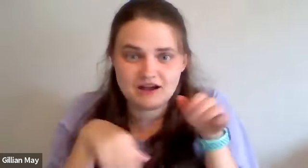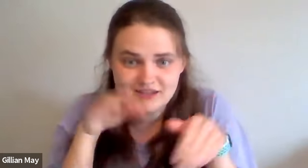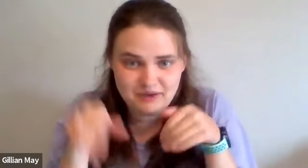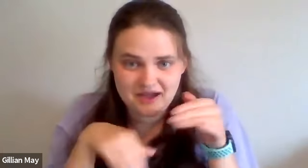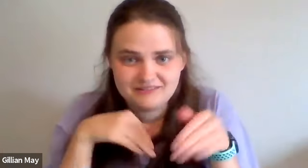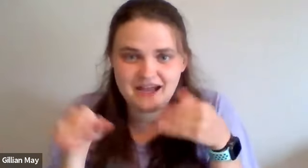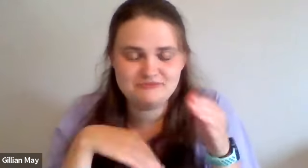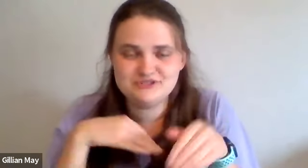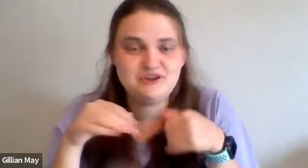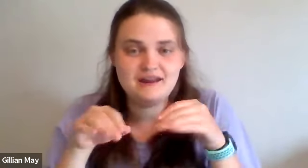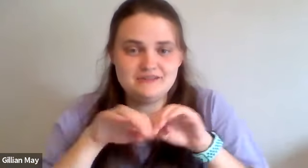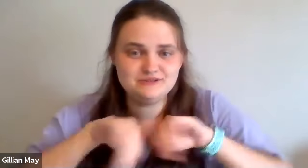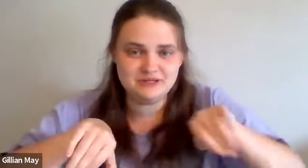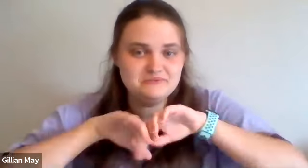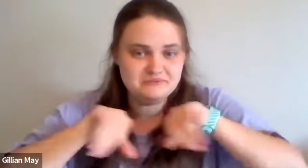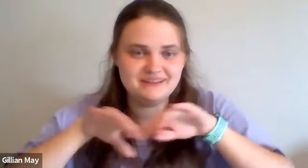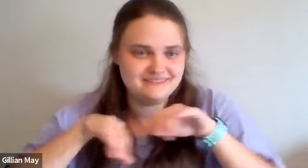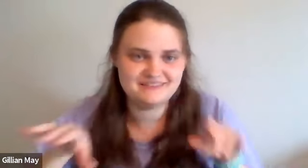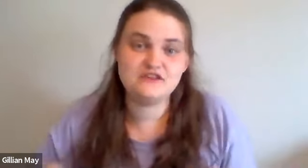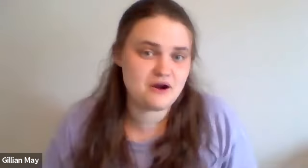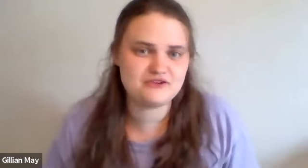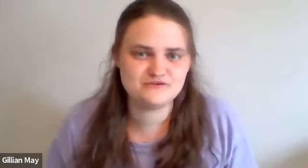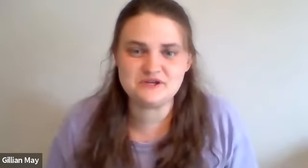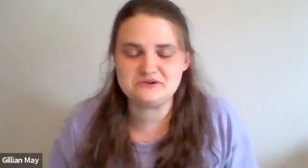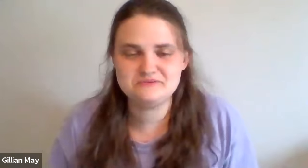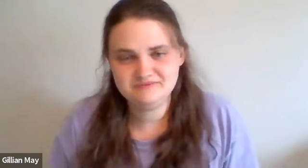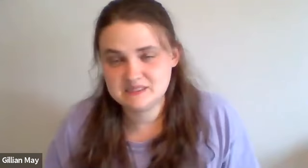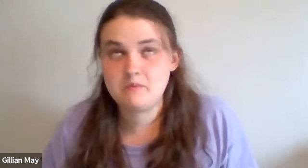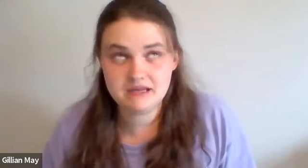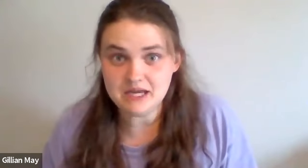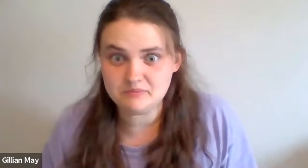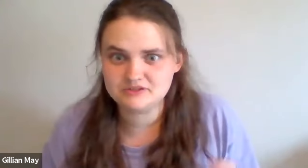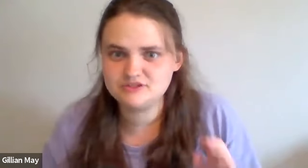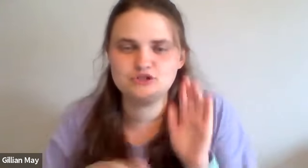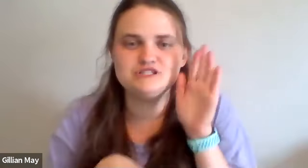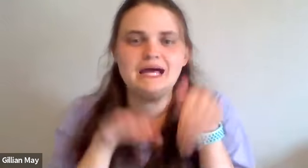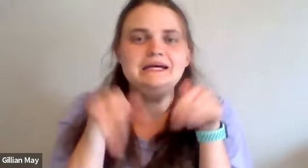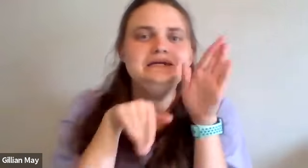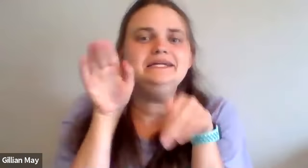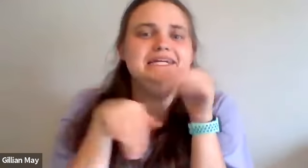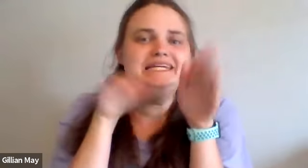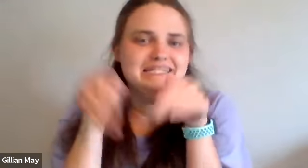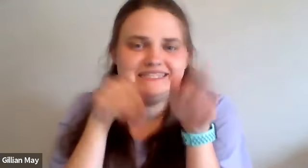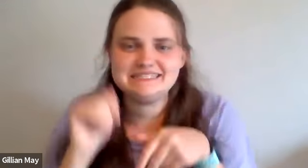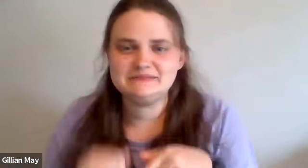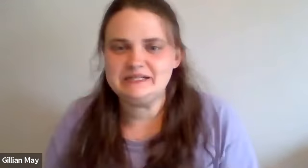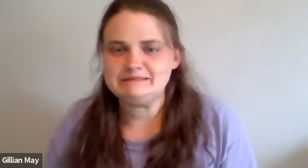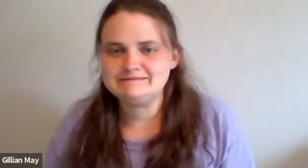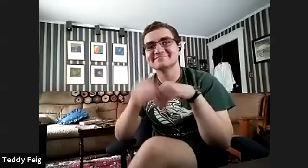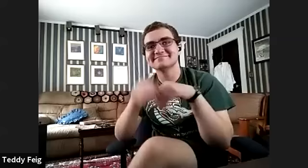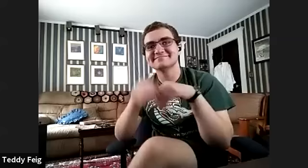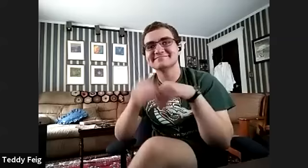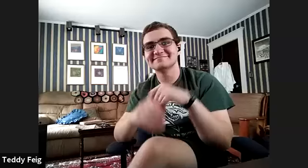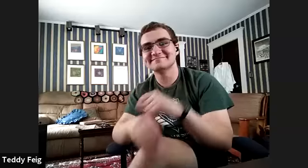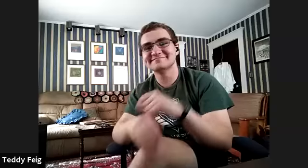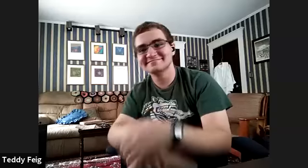doggy paddling. I was taught how to swim, but then there are those few, some of my campers who are just like this. I'm like, oh, maybe you would use this